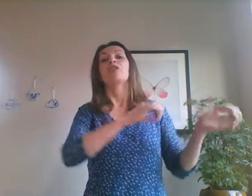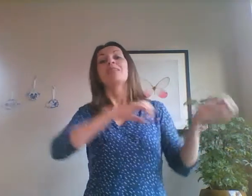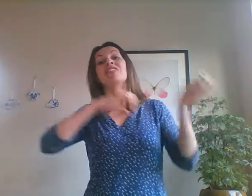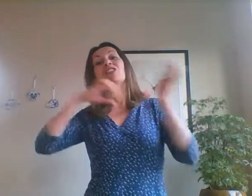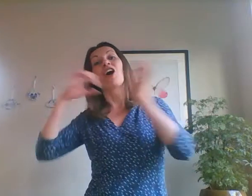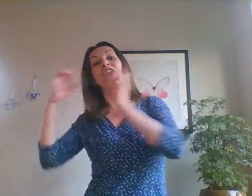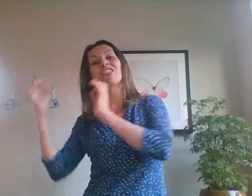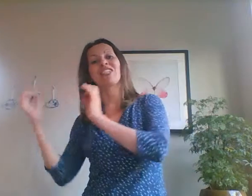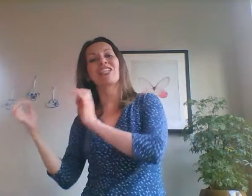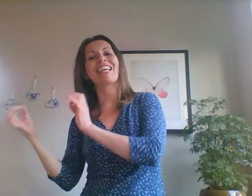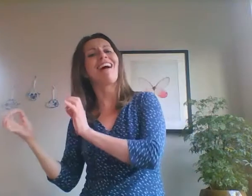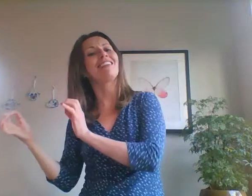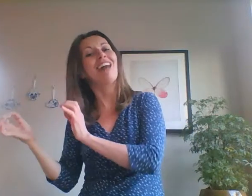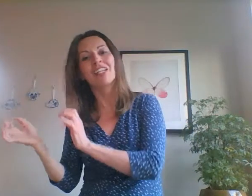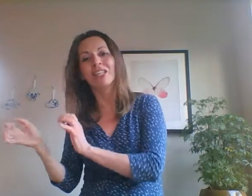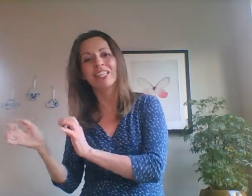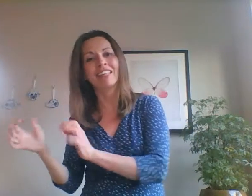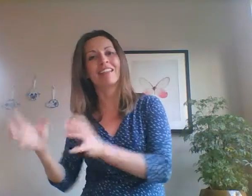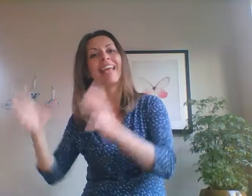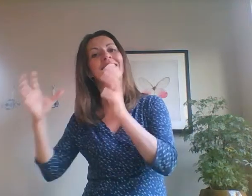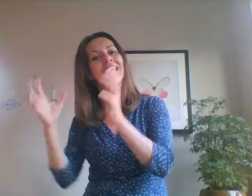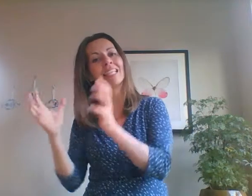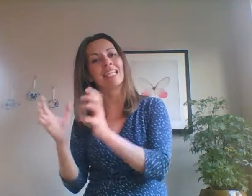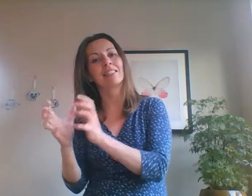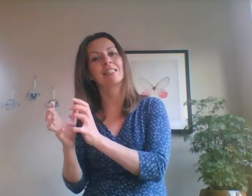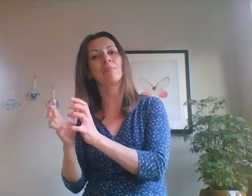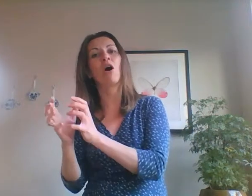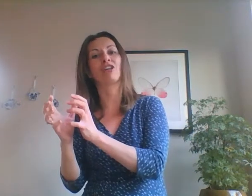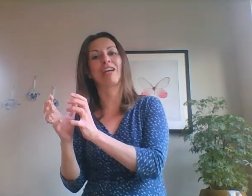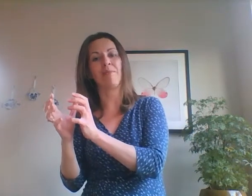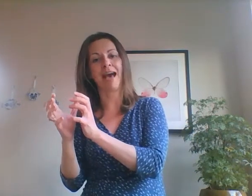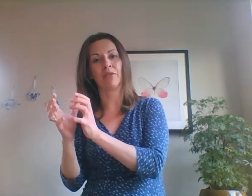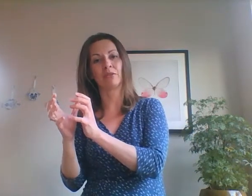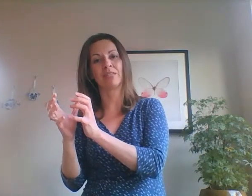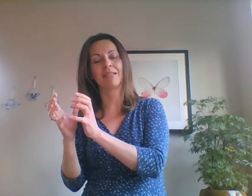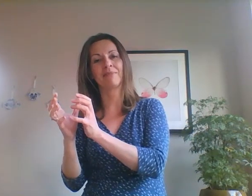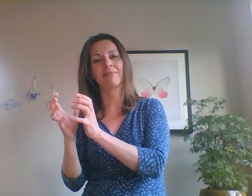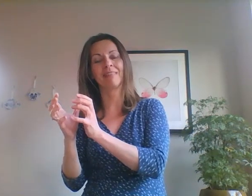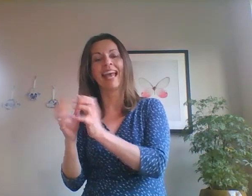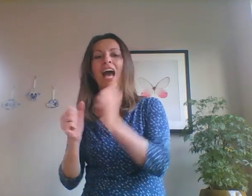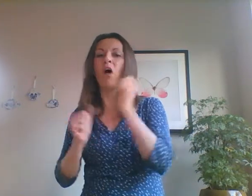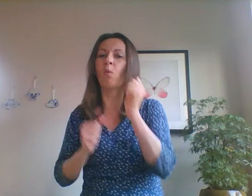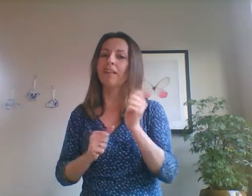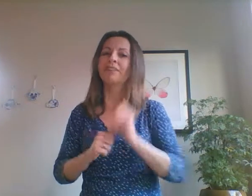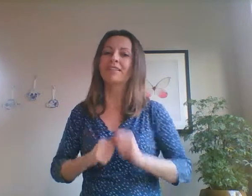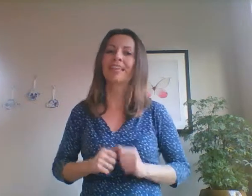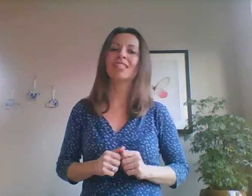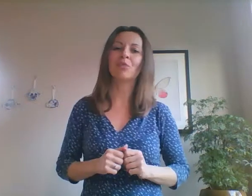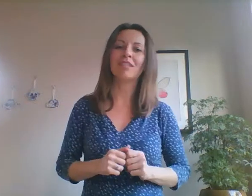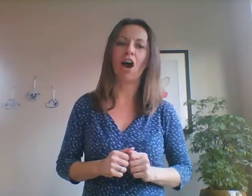be starting learning a lot earlier and study in smaller amounts. One of the things we